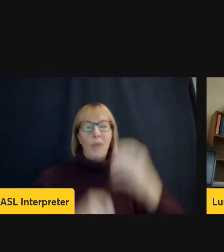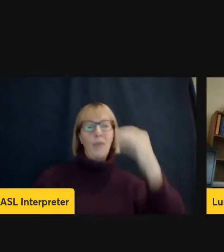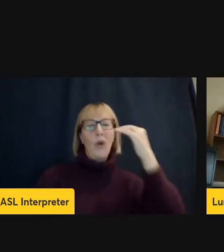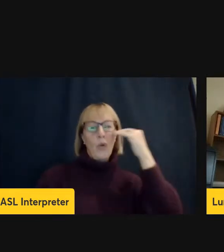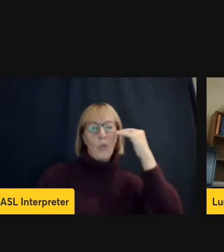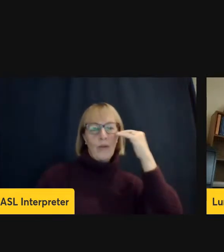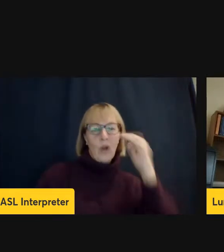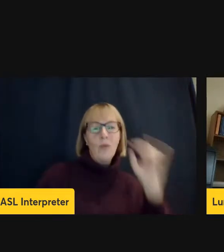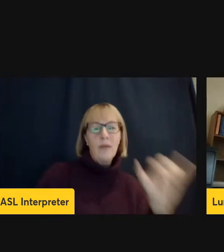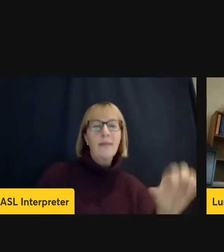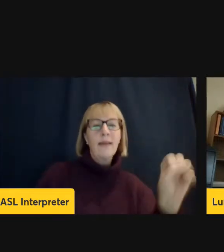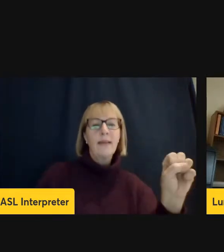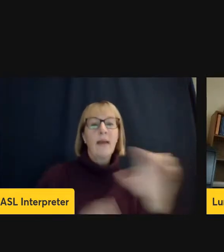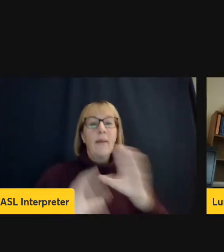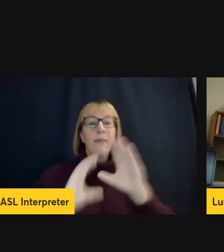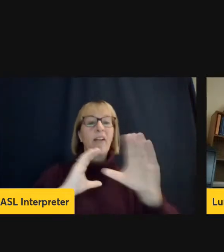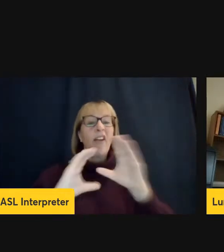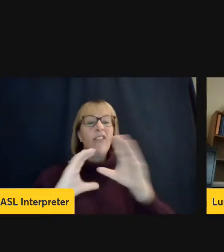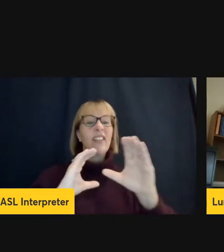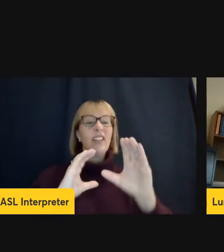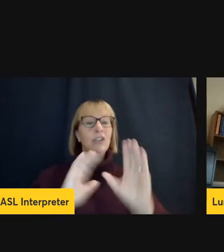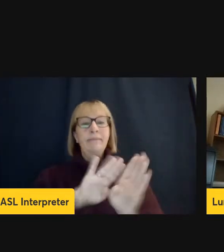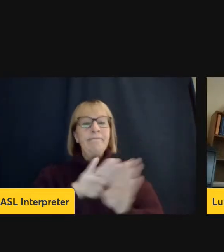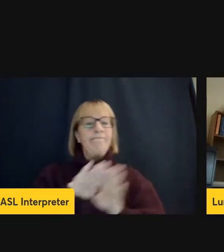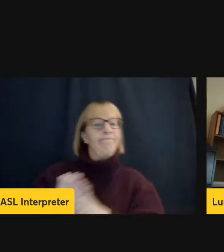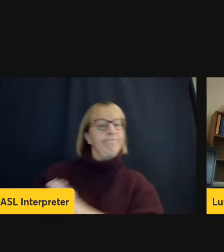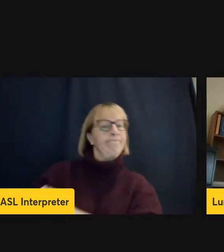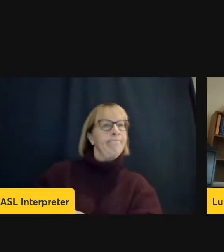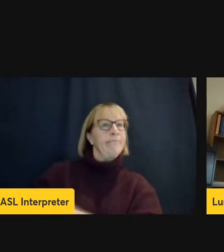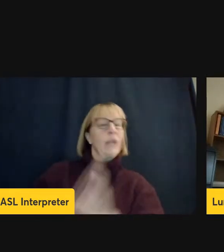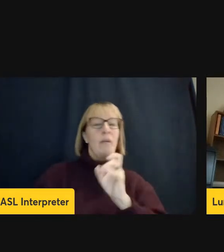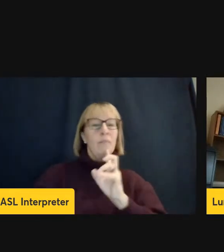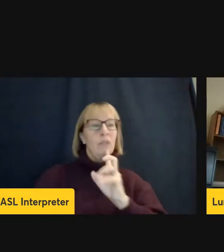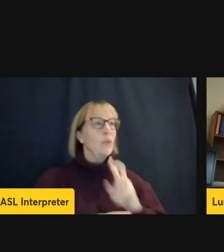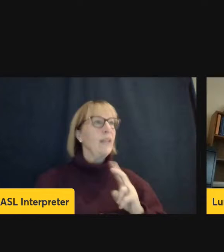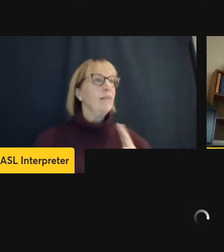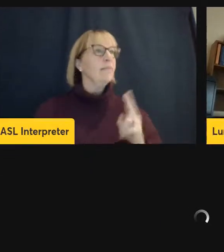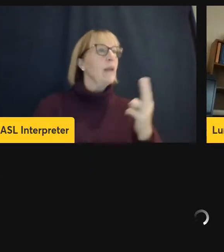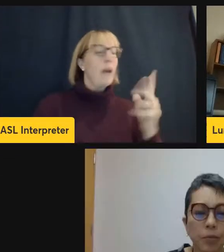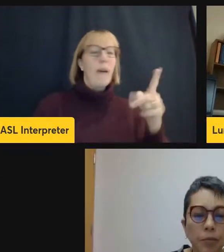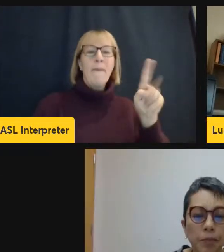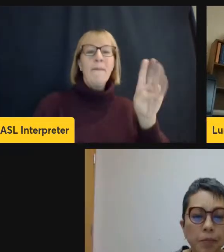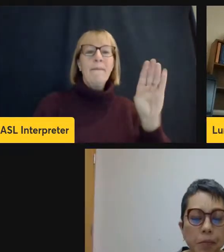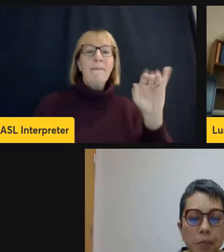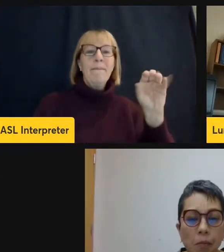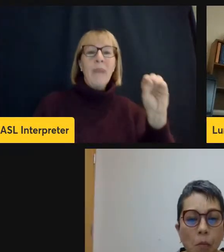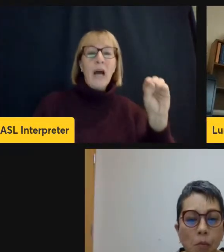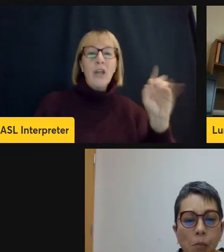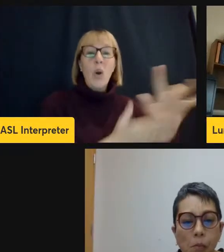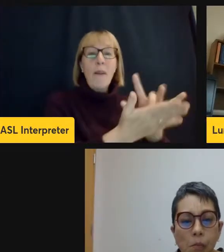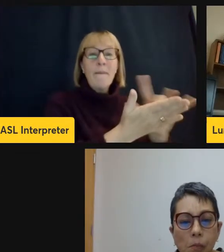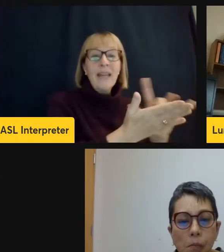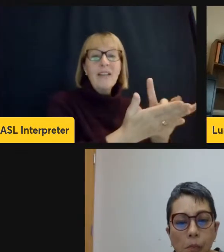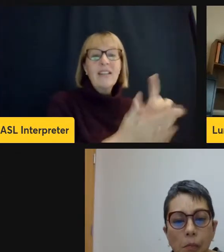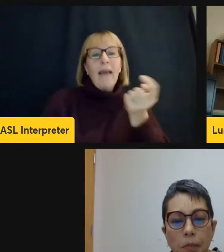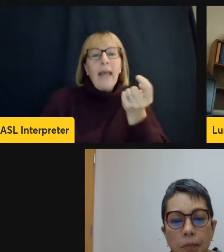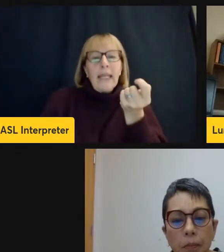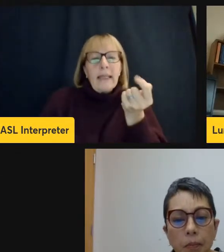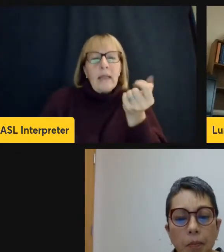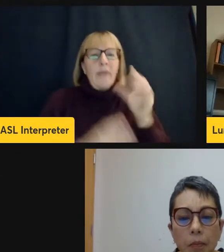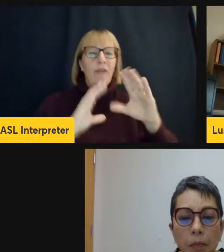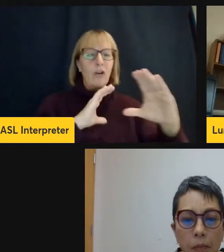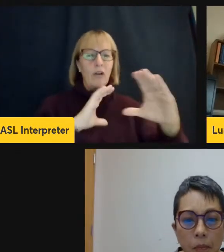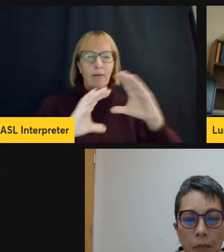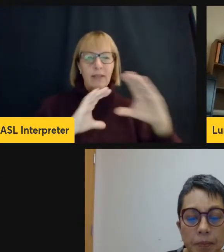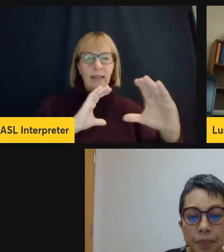almost no dialogue between humanities, social sciences, and biomedicine, and very little dialogue